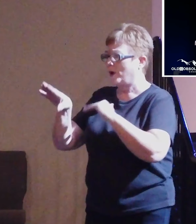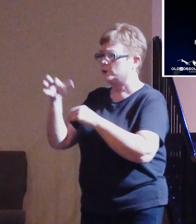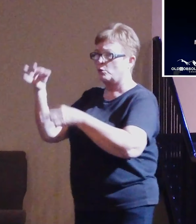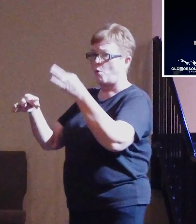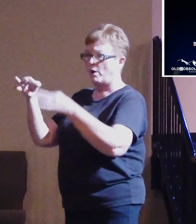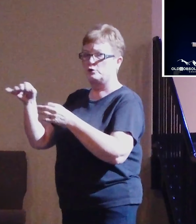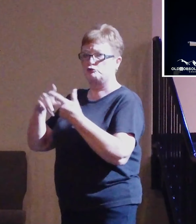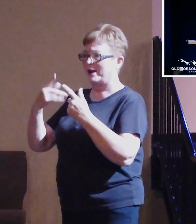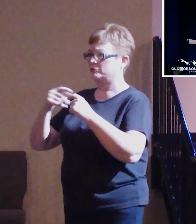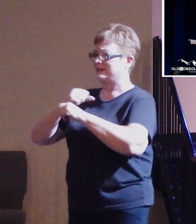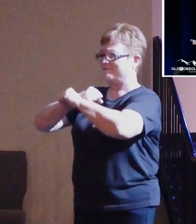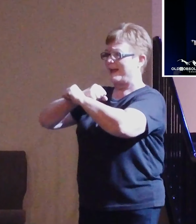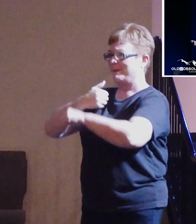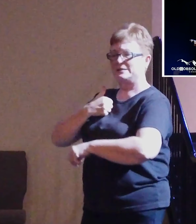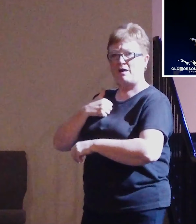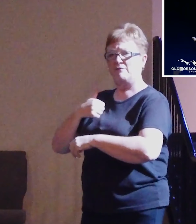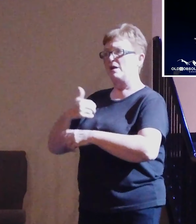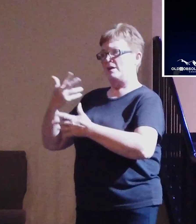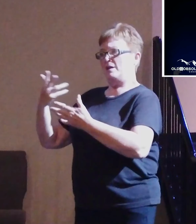and you're trying to defend yourself,